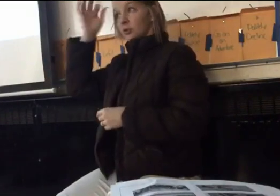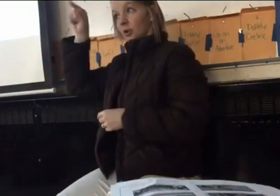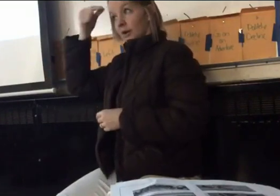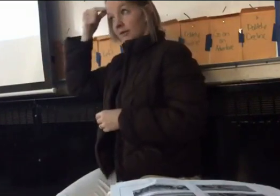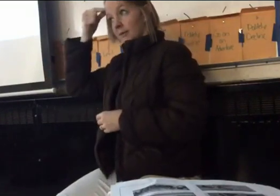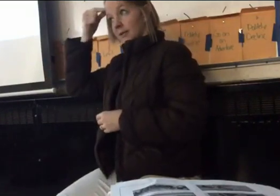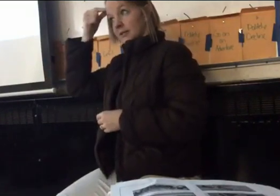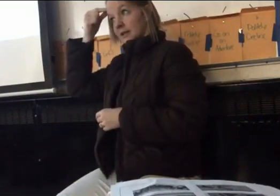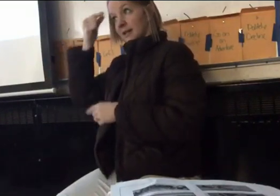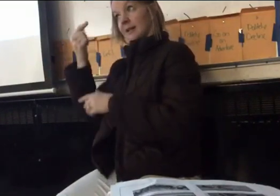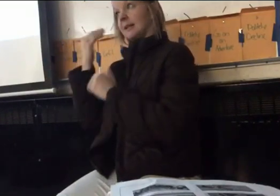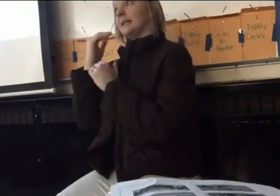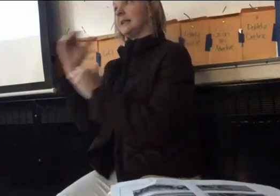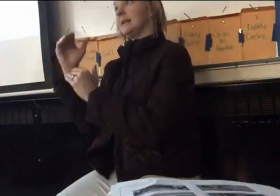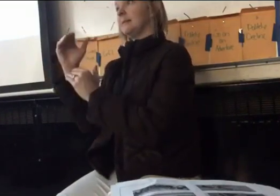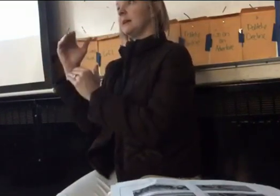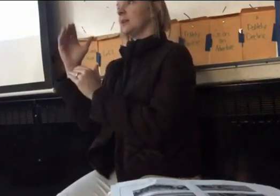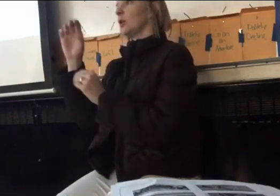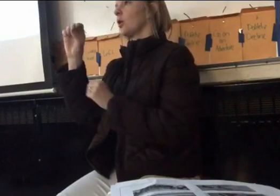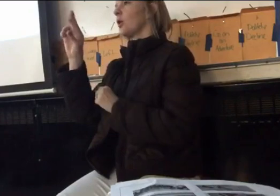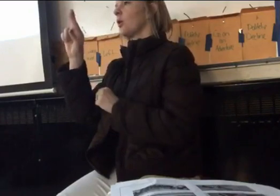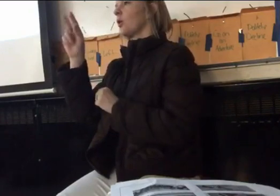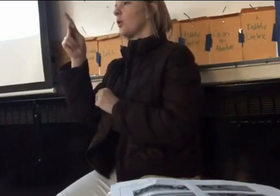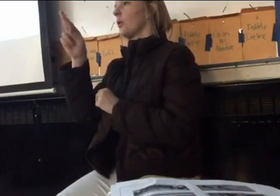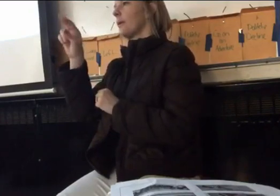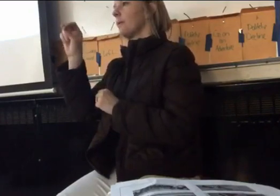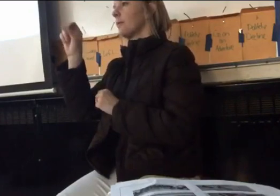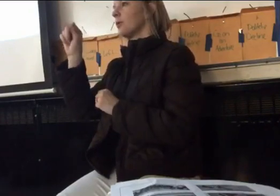government limit corporate power.